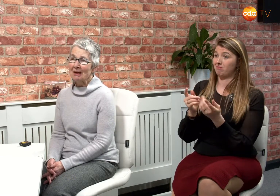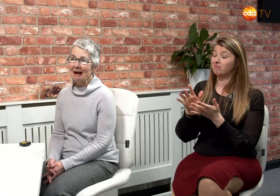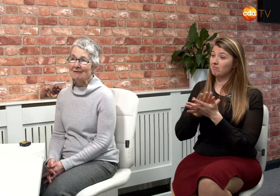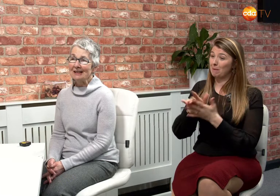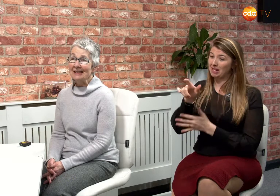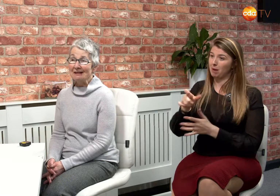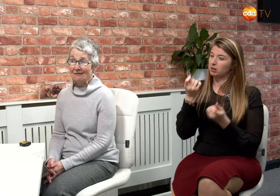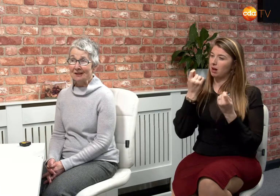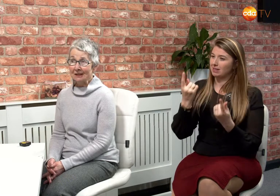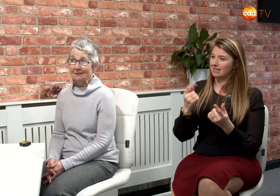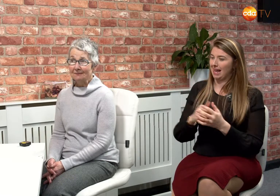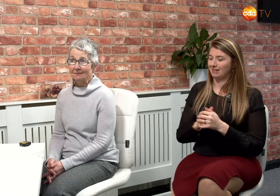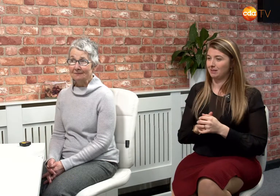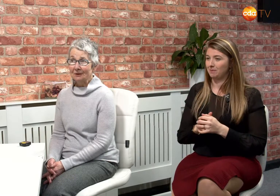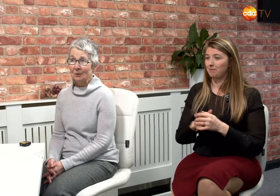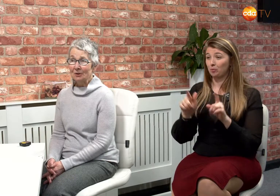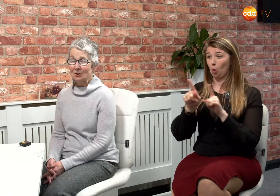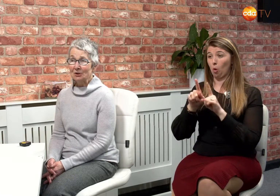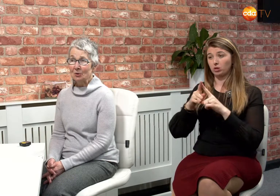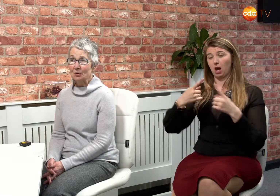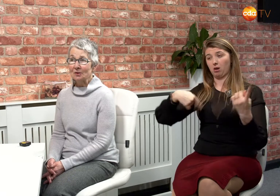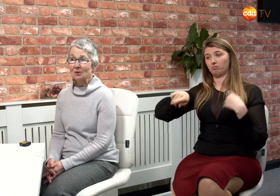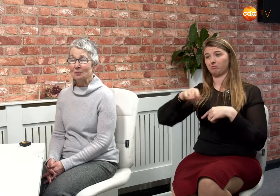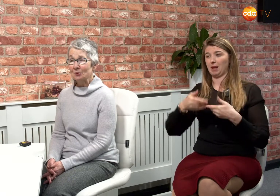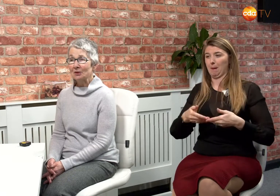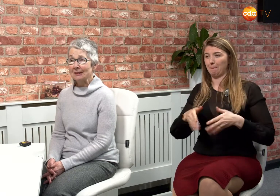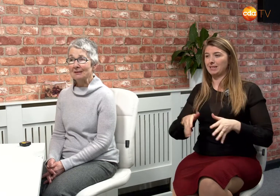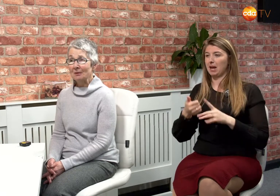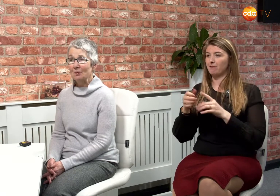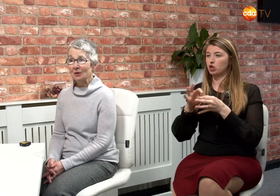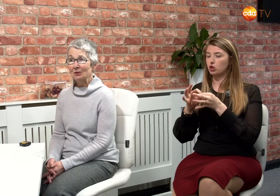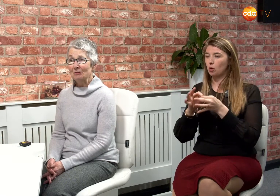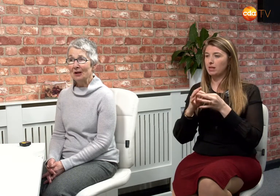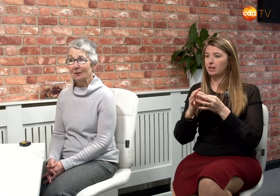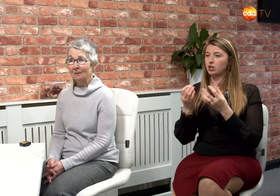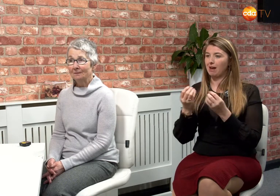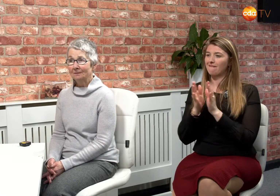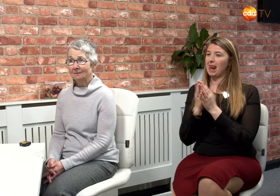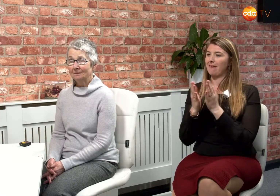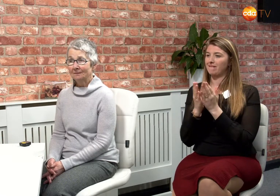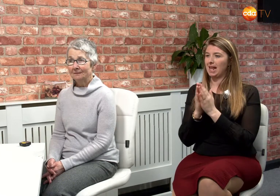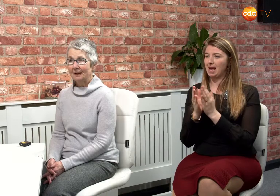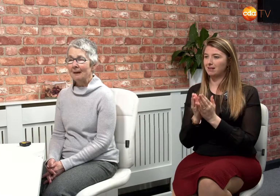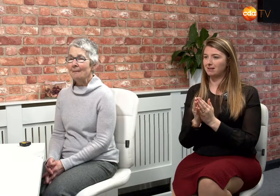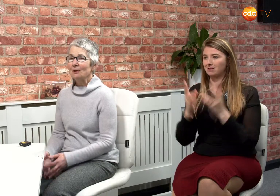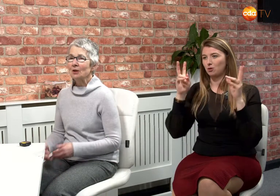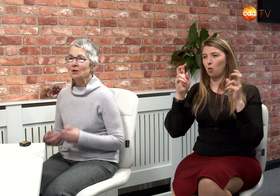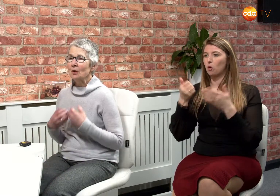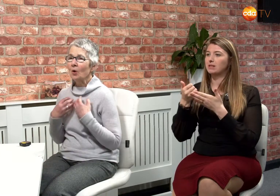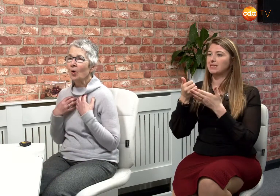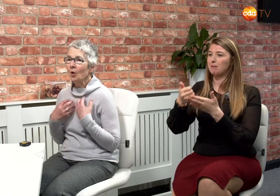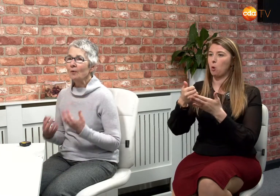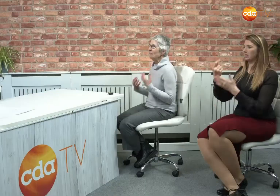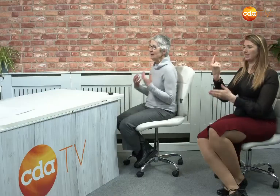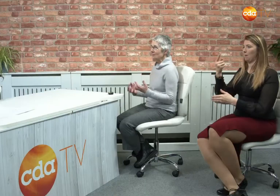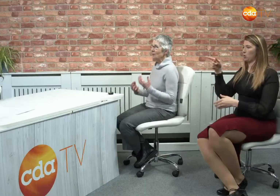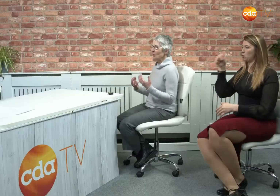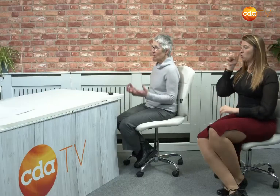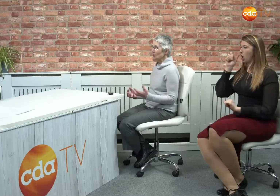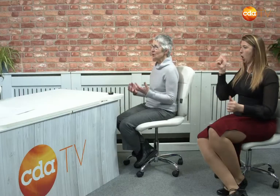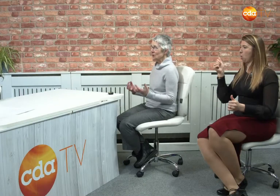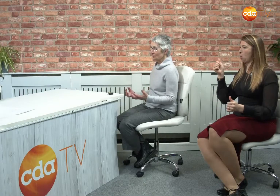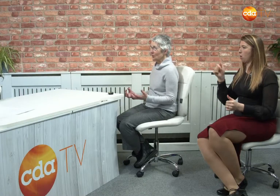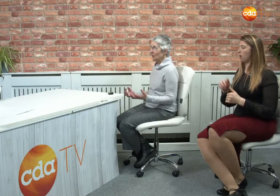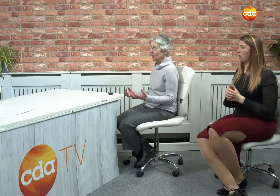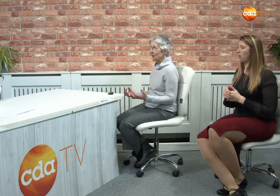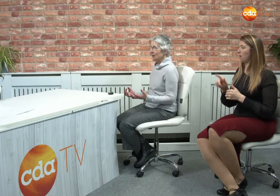We also have a leaflet, which is called Supporting Someone You Know. Because all the people